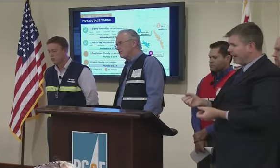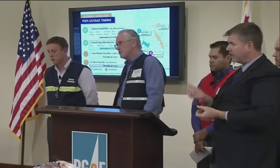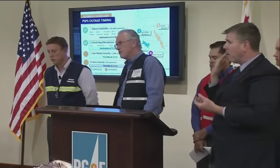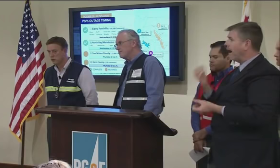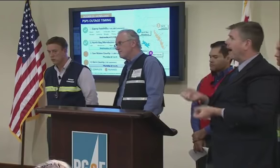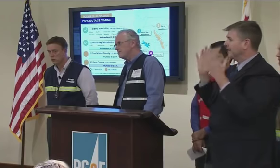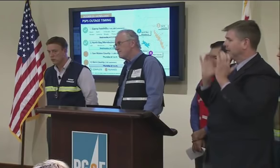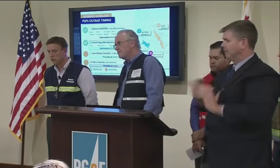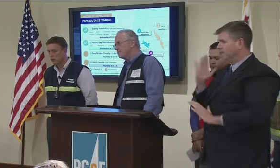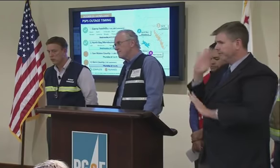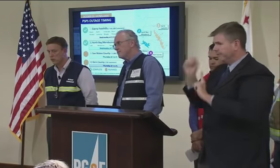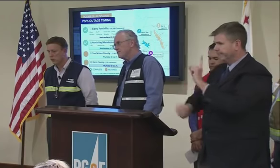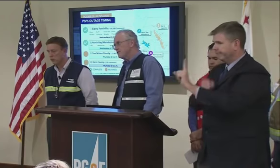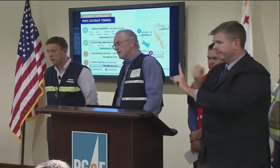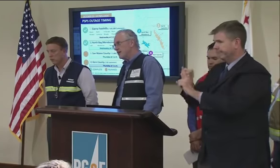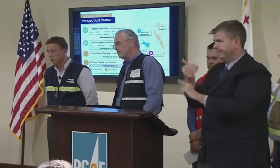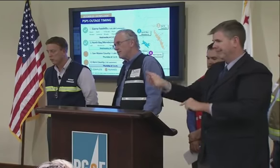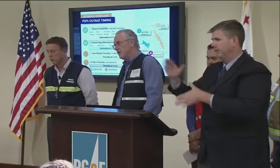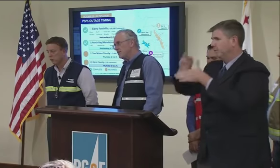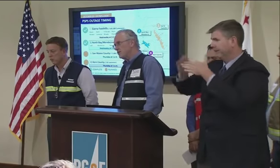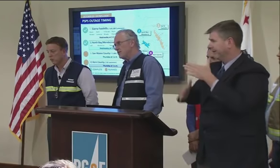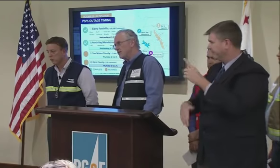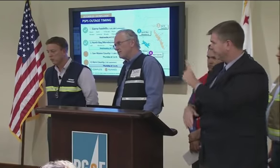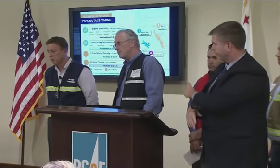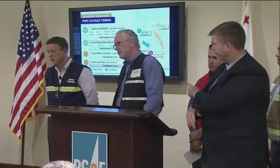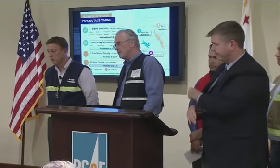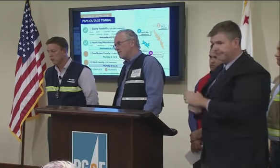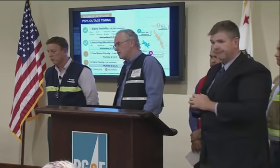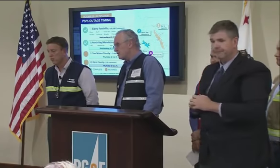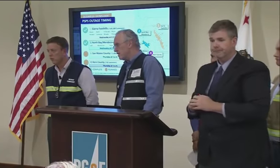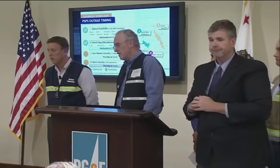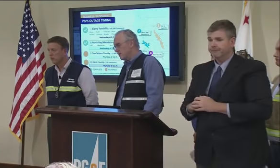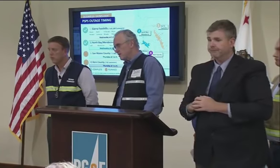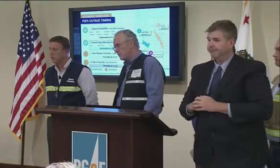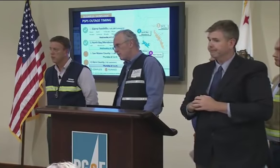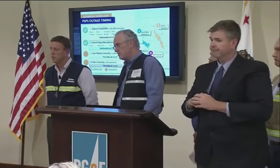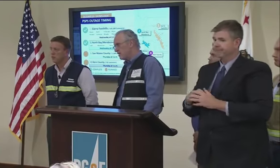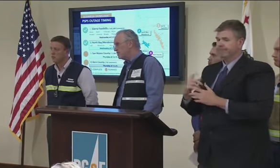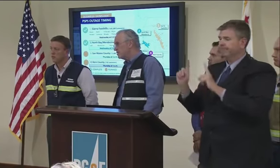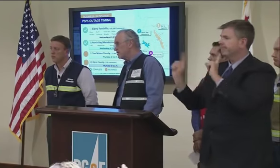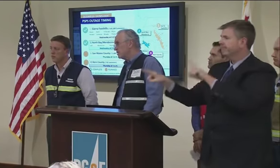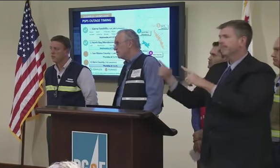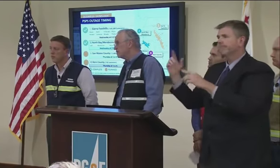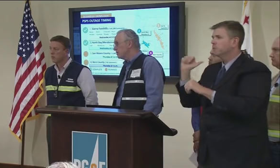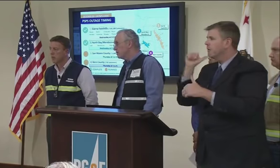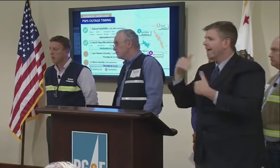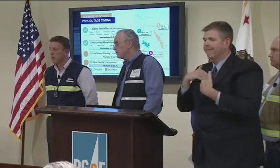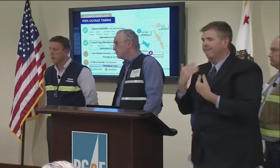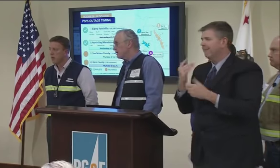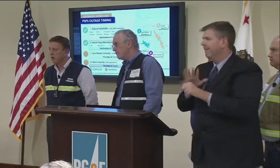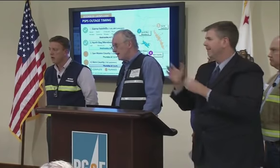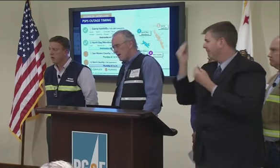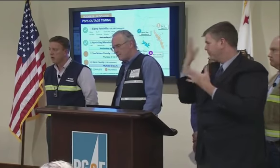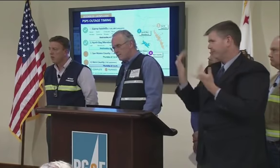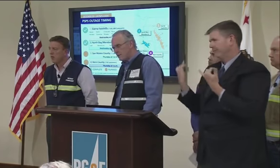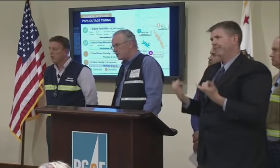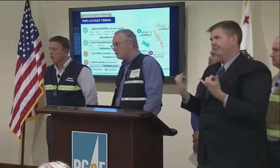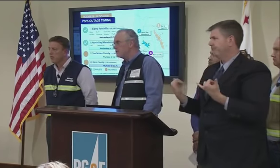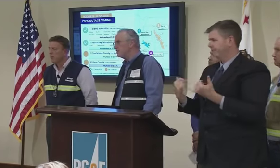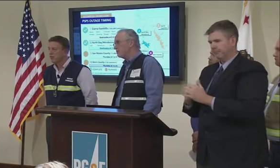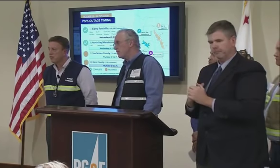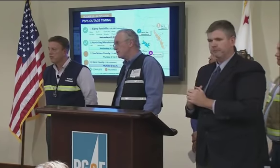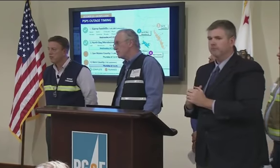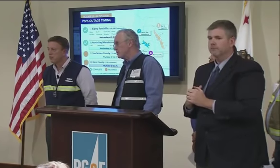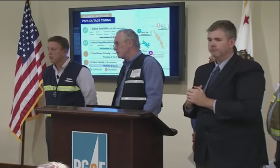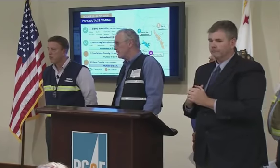it's too soon to say anything about what the estimate is. You can look on the website and see what we think might happen, but I think